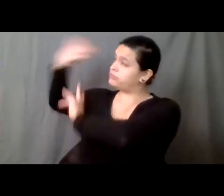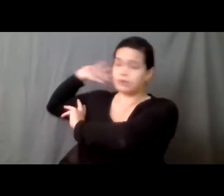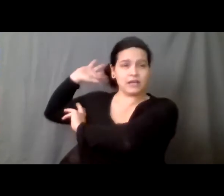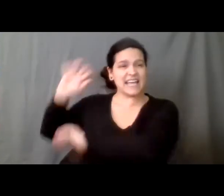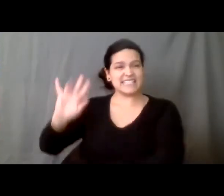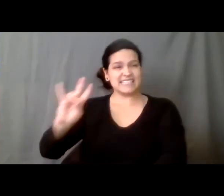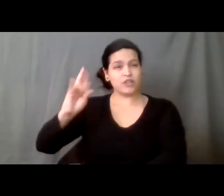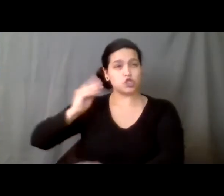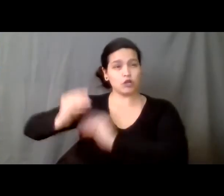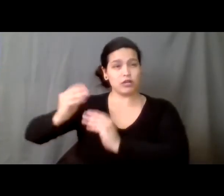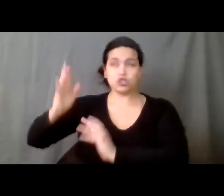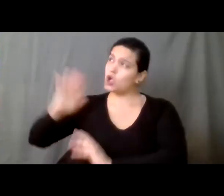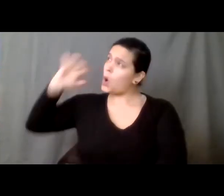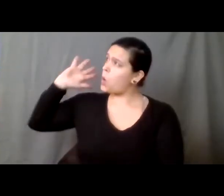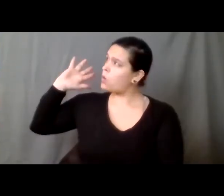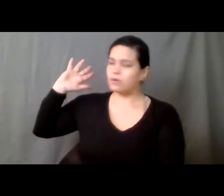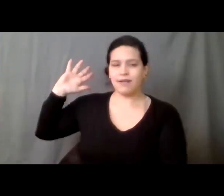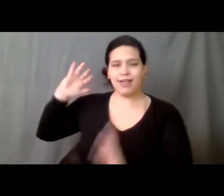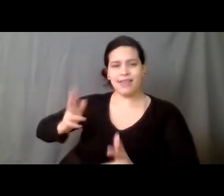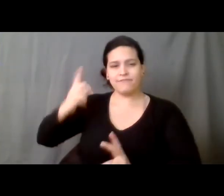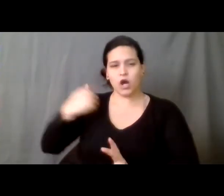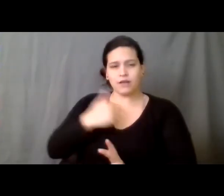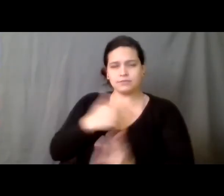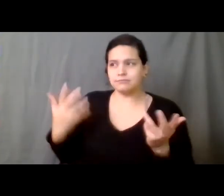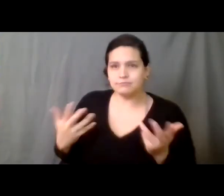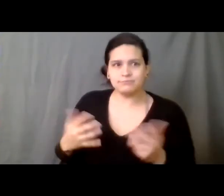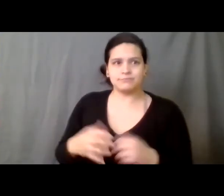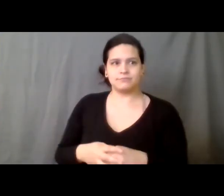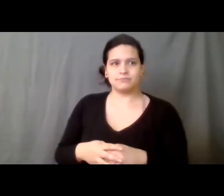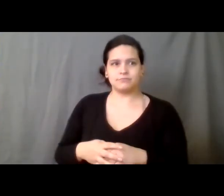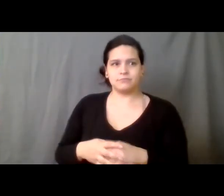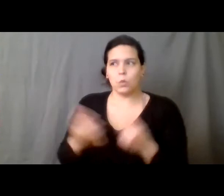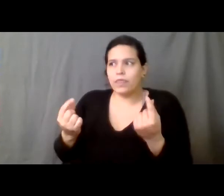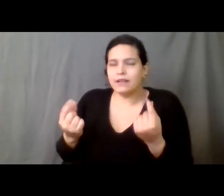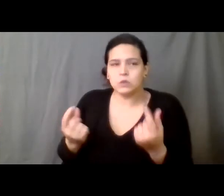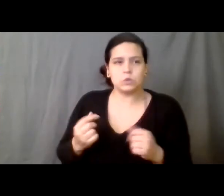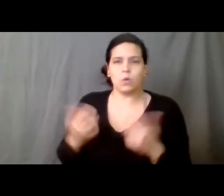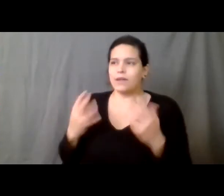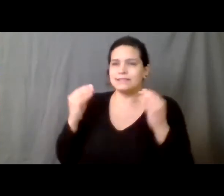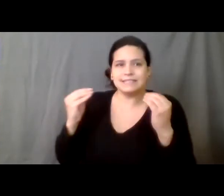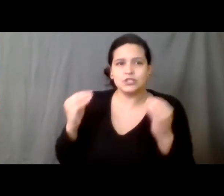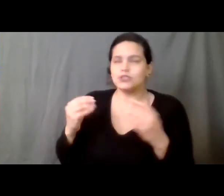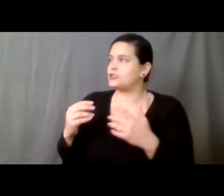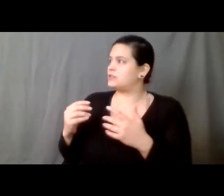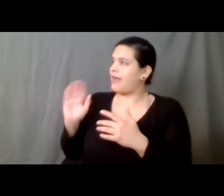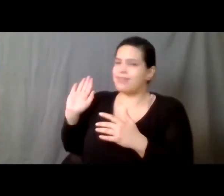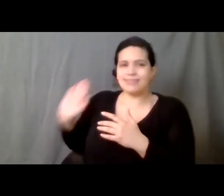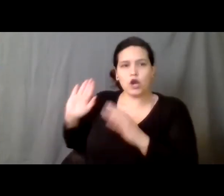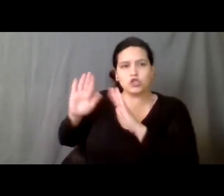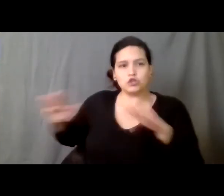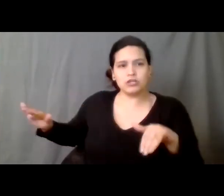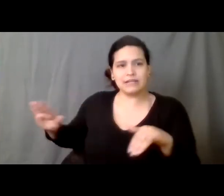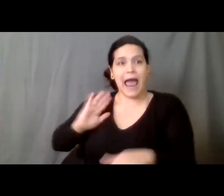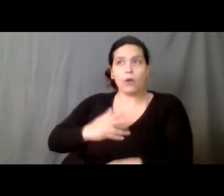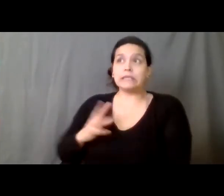What did they leave for us? Where did they move? What did they teach their children? You know,